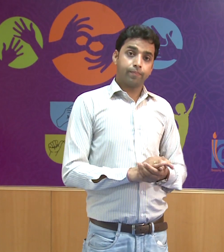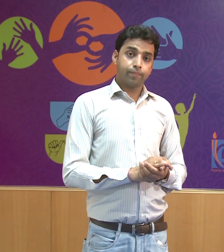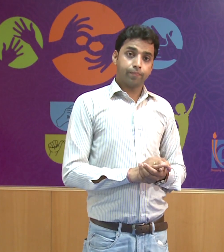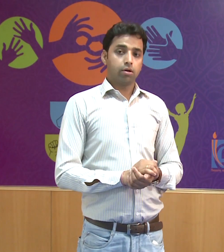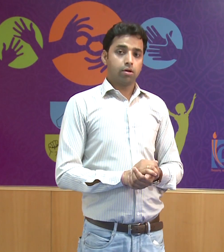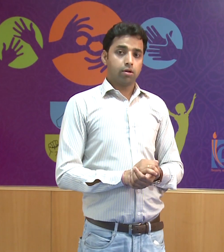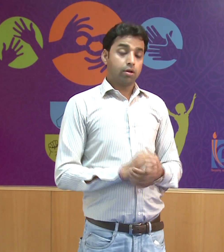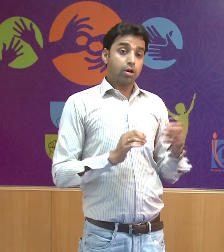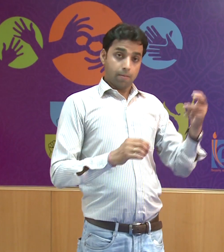Number 3,